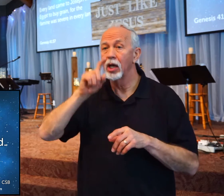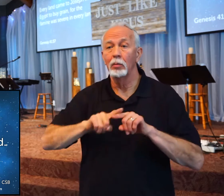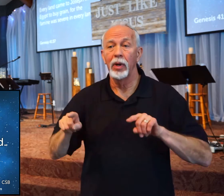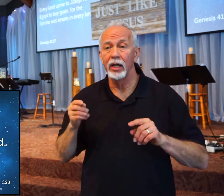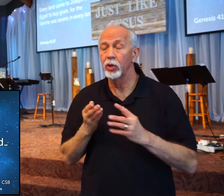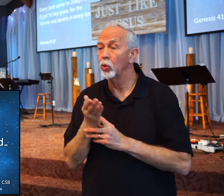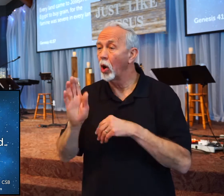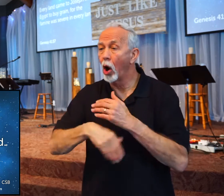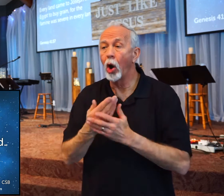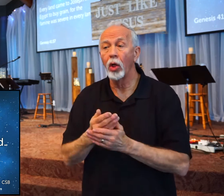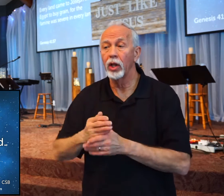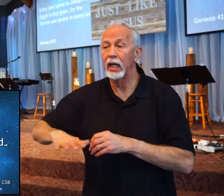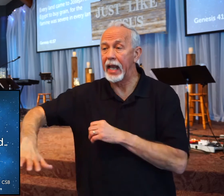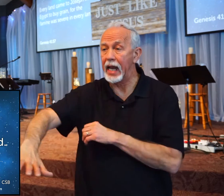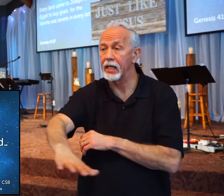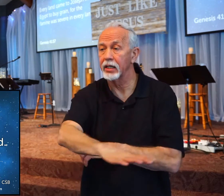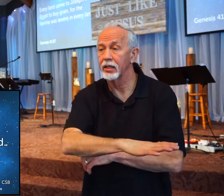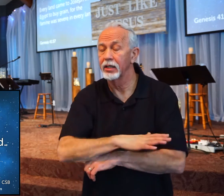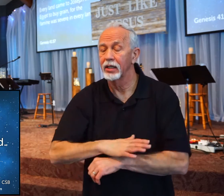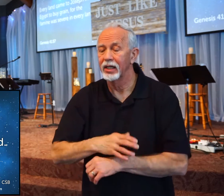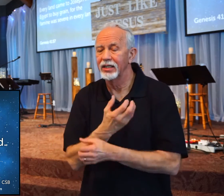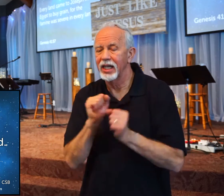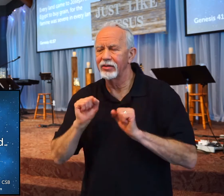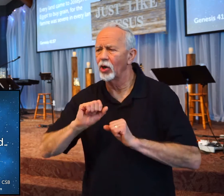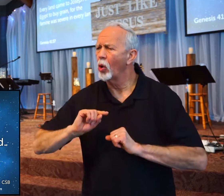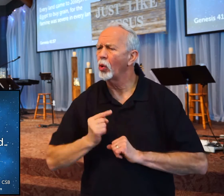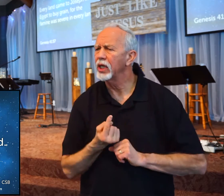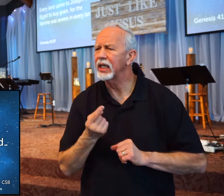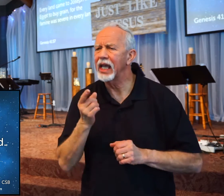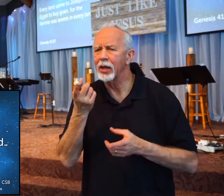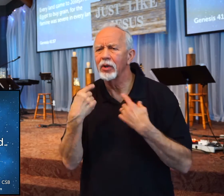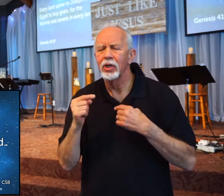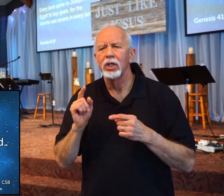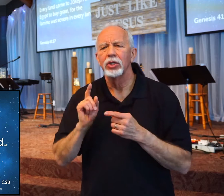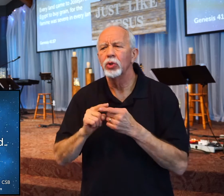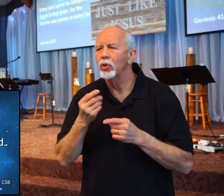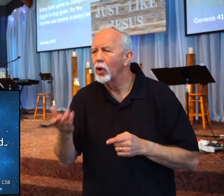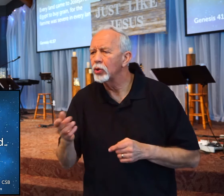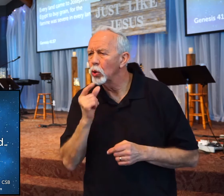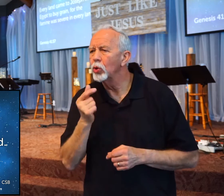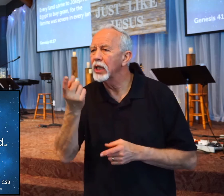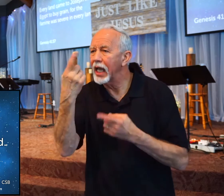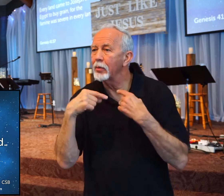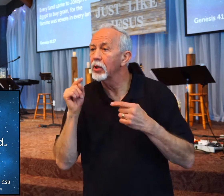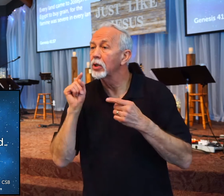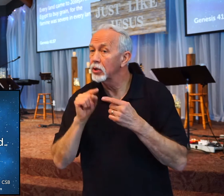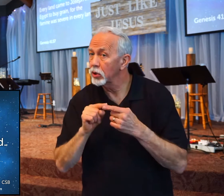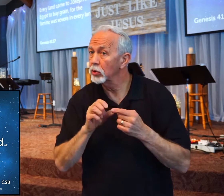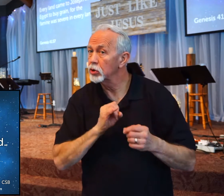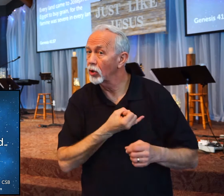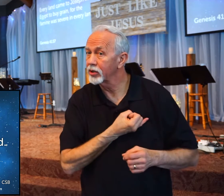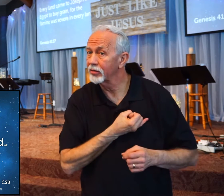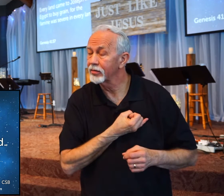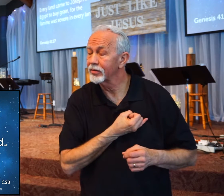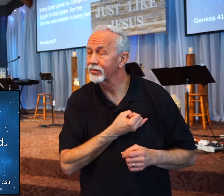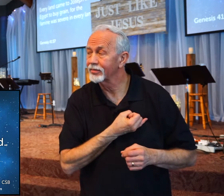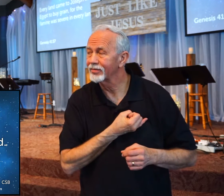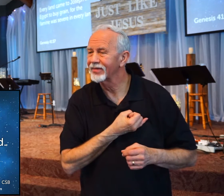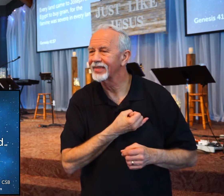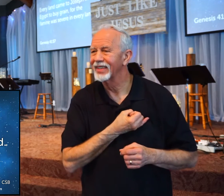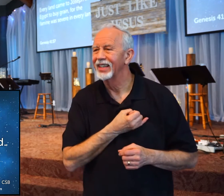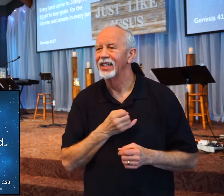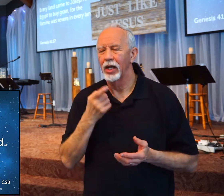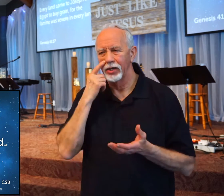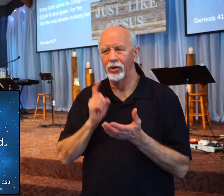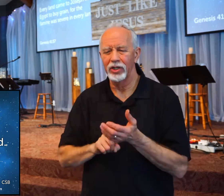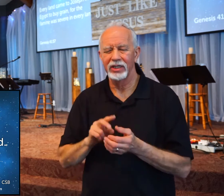the land. But salvation only came to those who came to him. Now notice the second thing then.